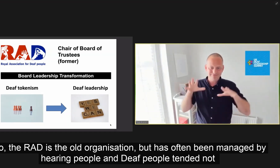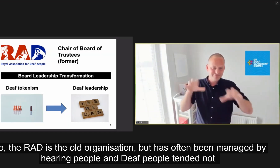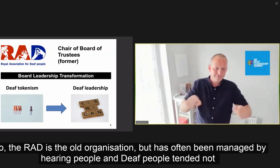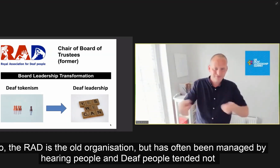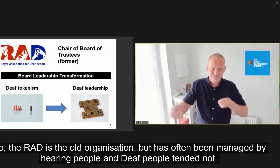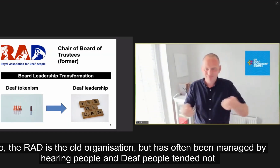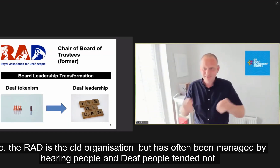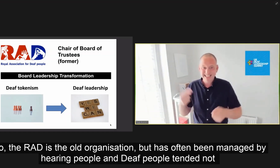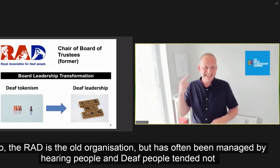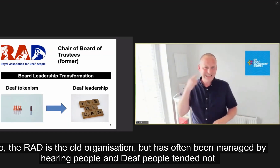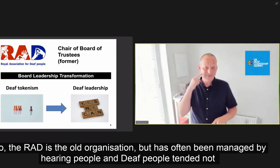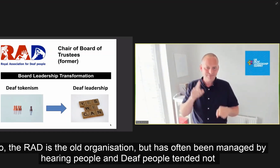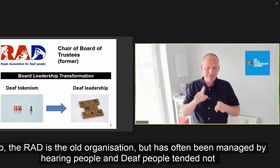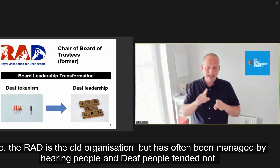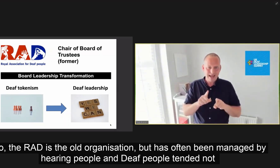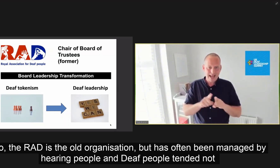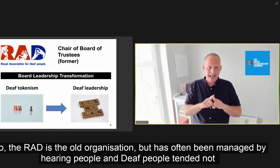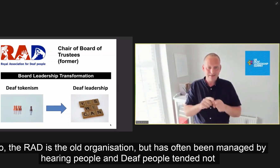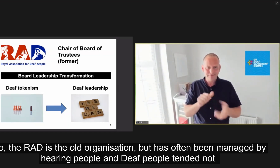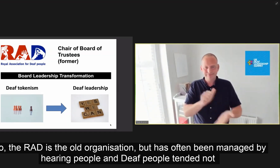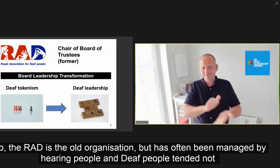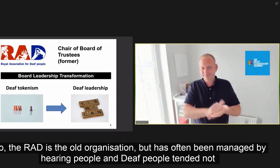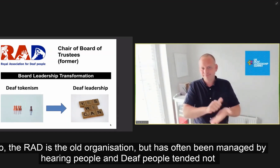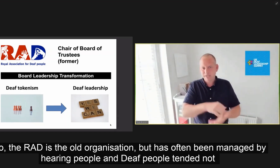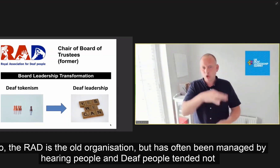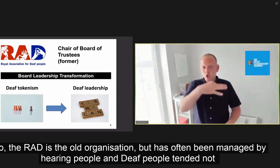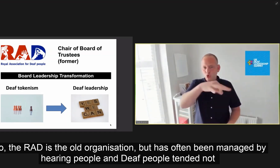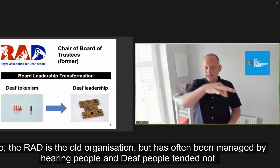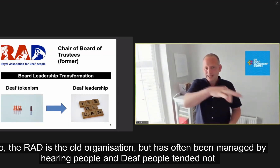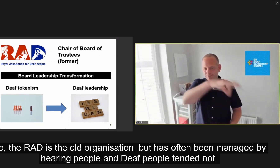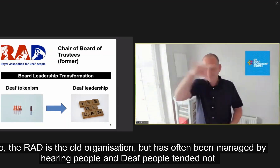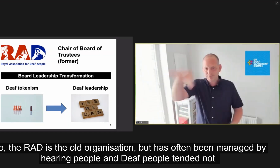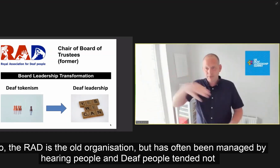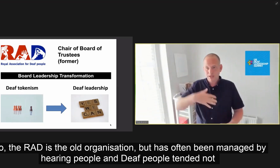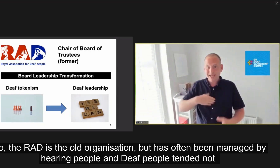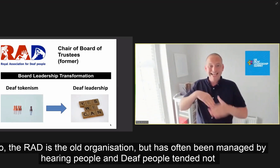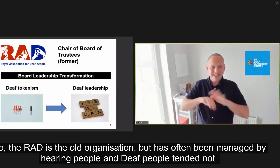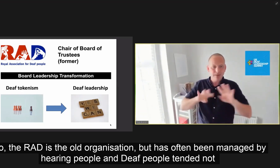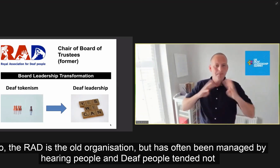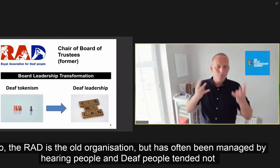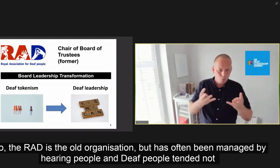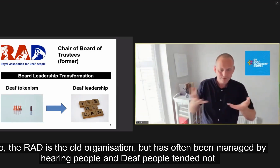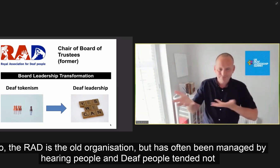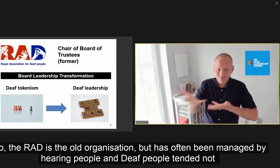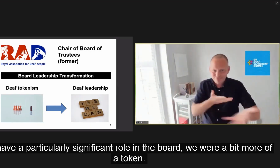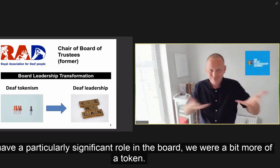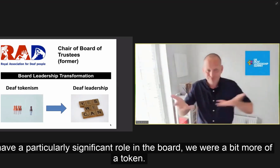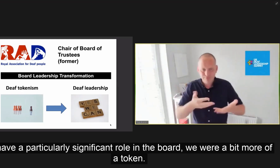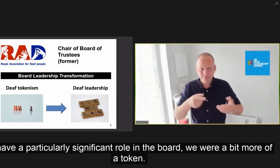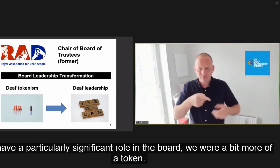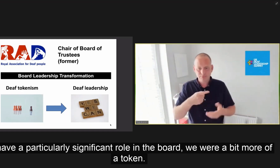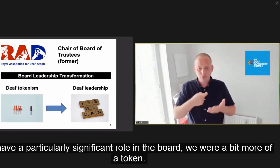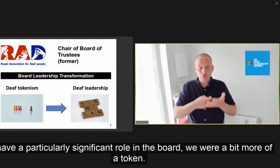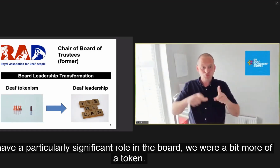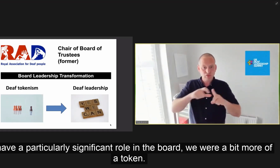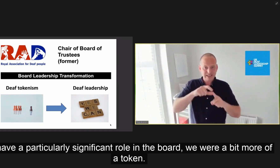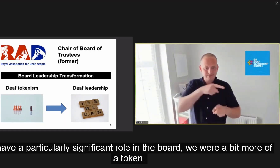has often been run and managed by hearing people, and deaf people tend to not have a particularly significant role in the board, be a bit